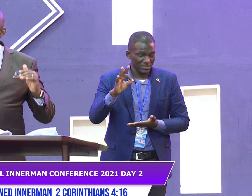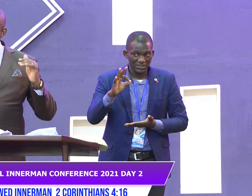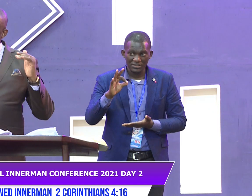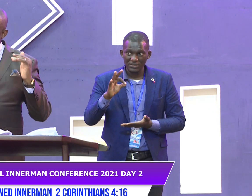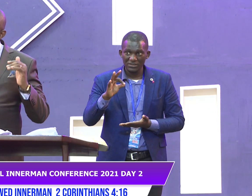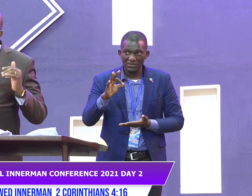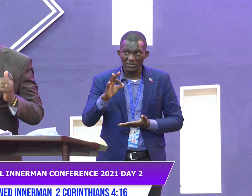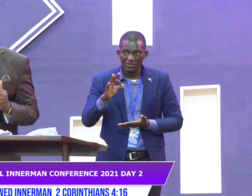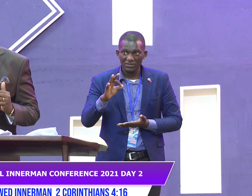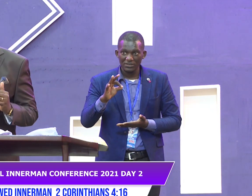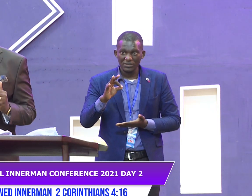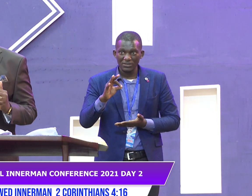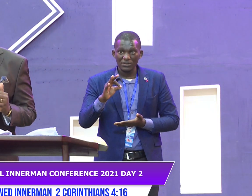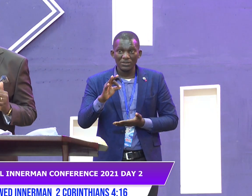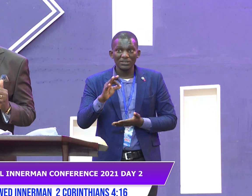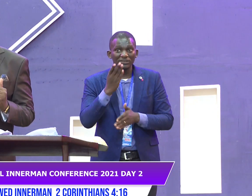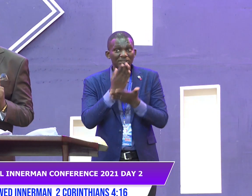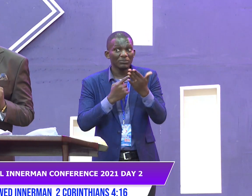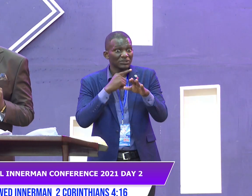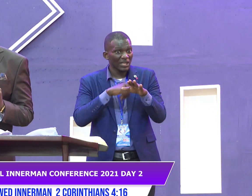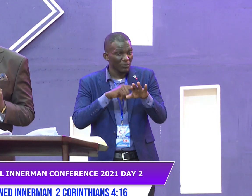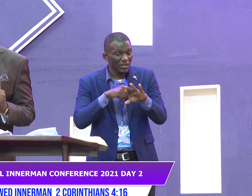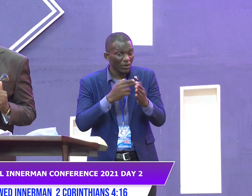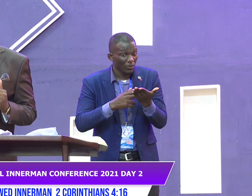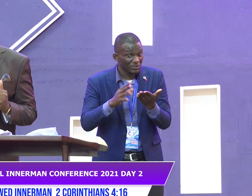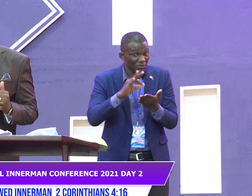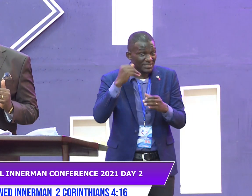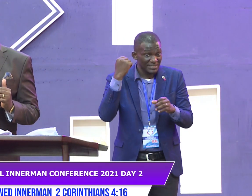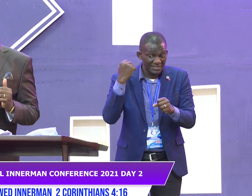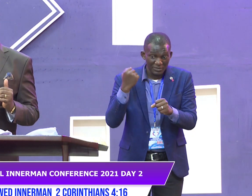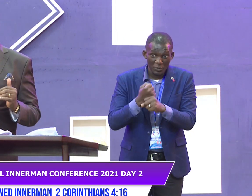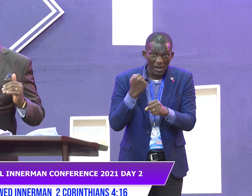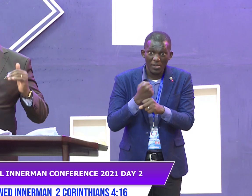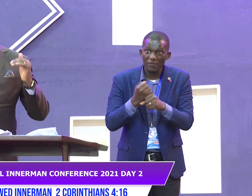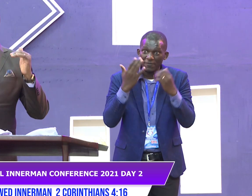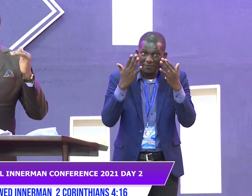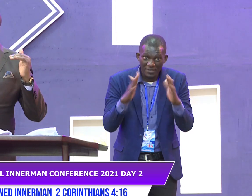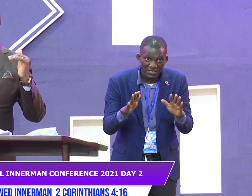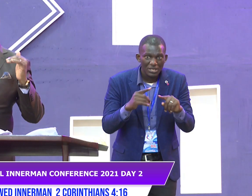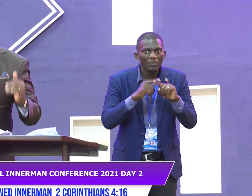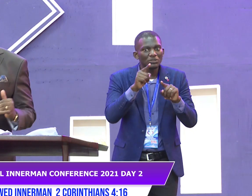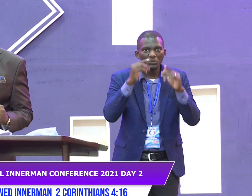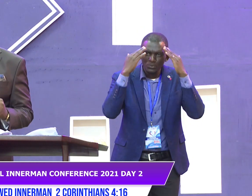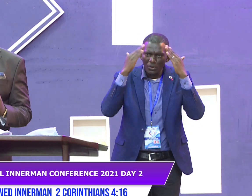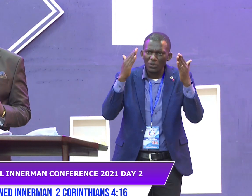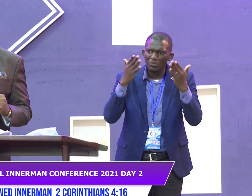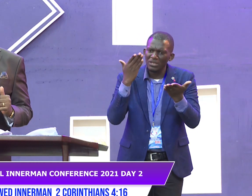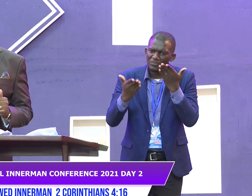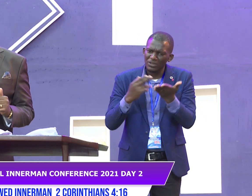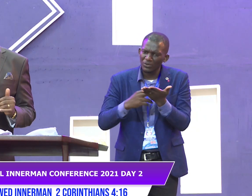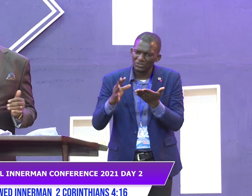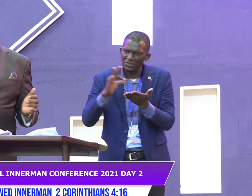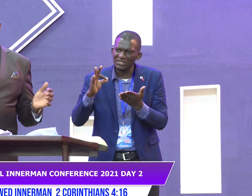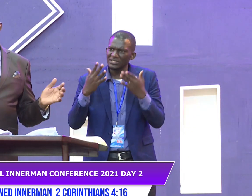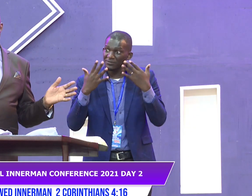There are times when the Holy Spirit is done. And for you,